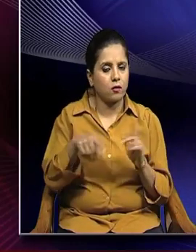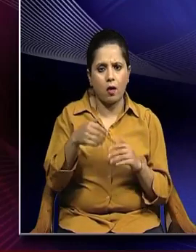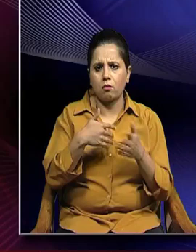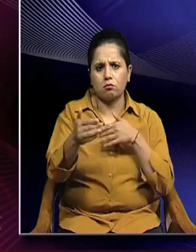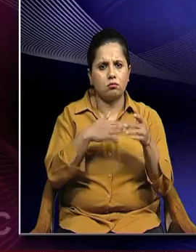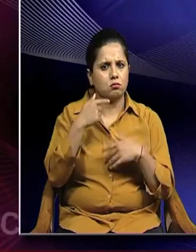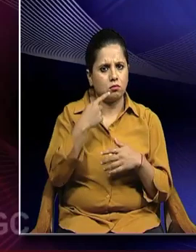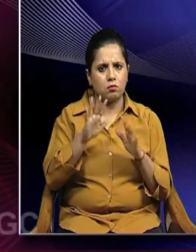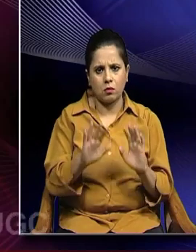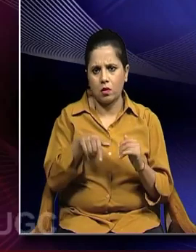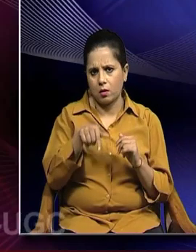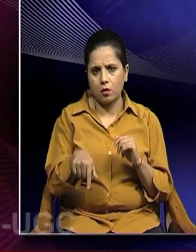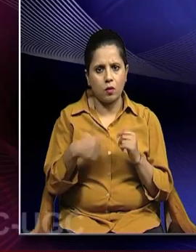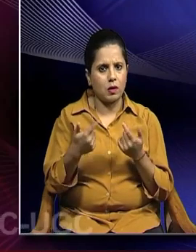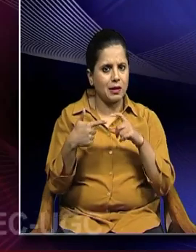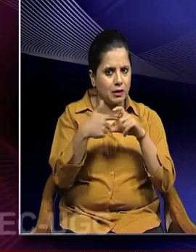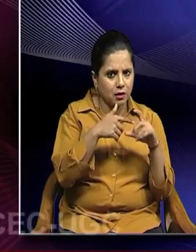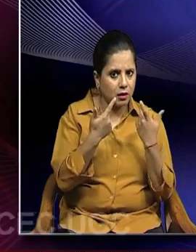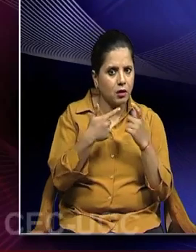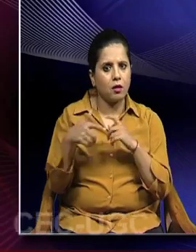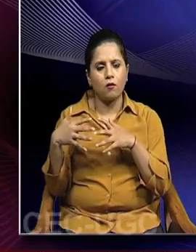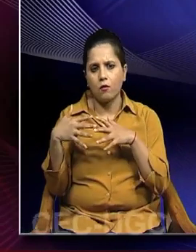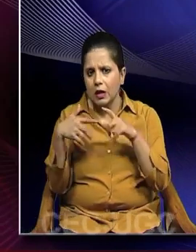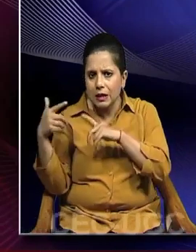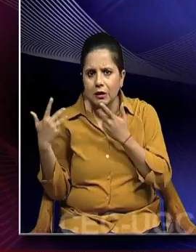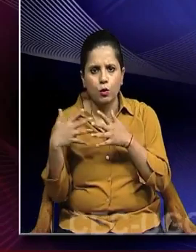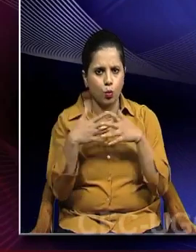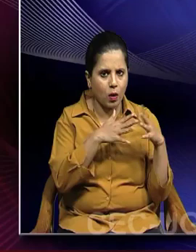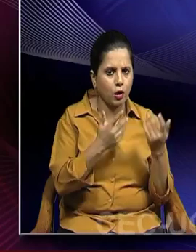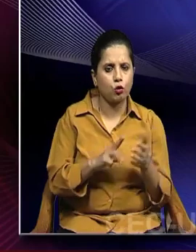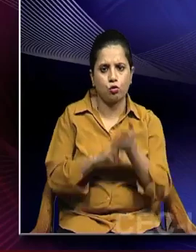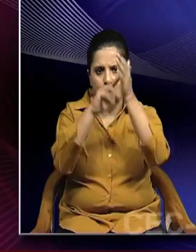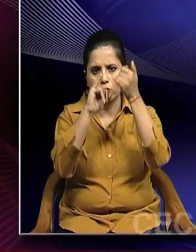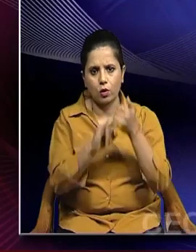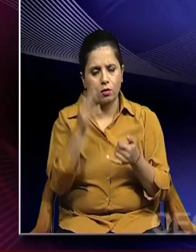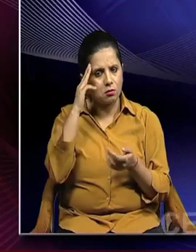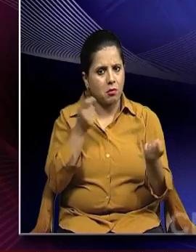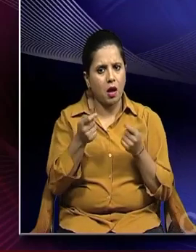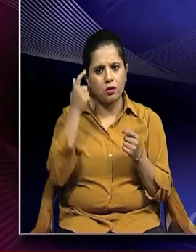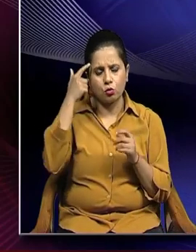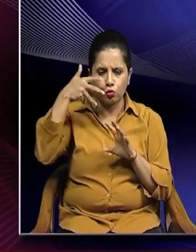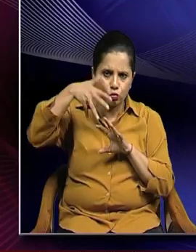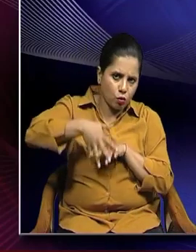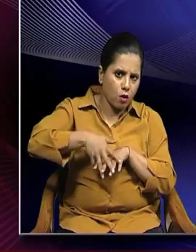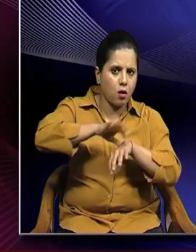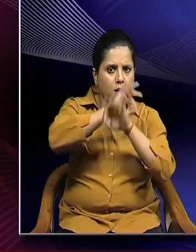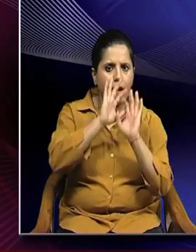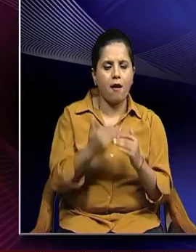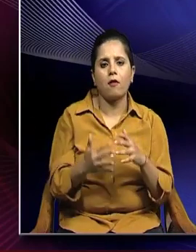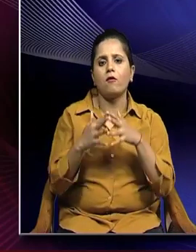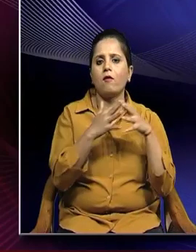matter whether it belongs to East or West, North or South. So management thought has been largely rooted in the Western